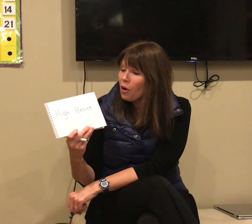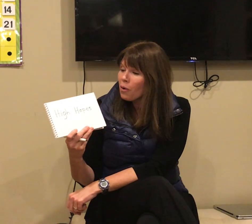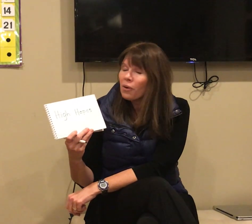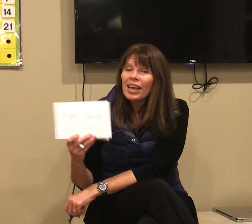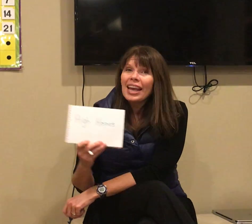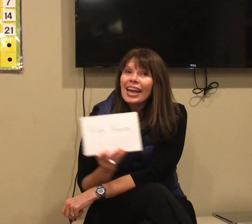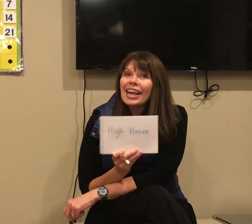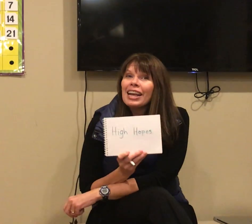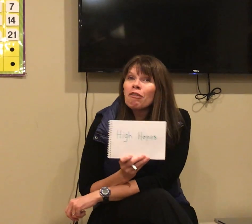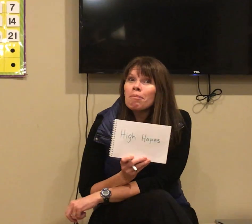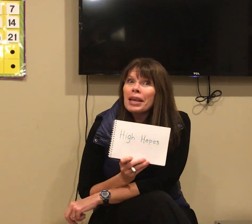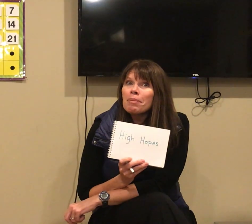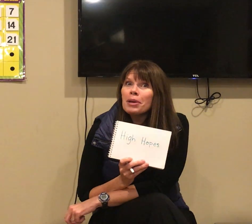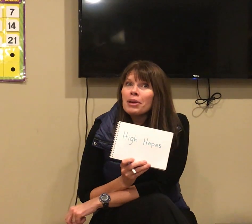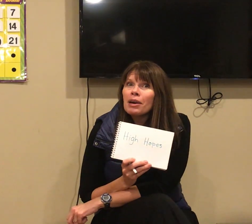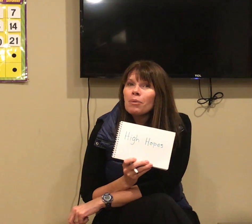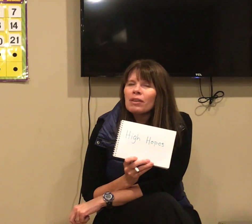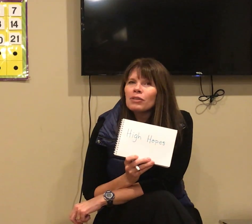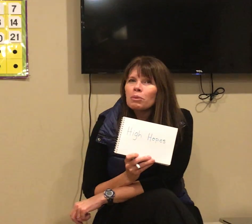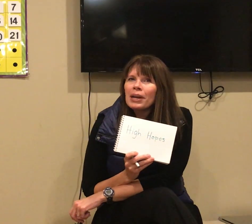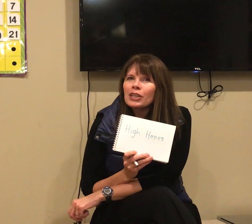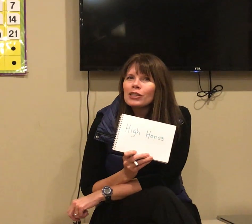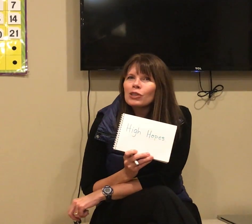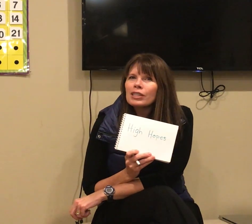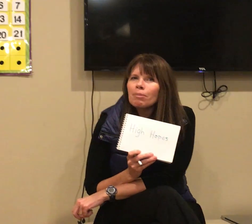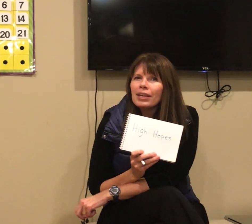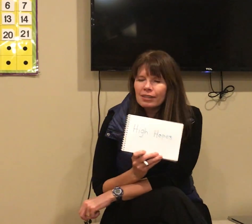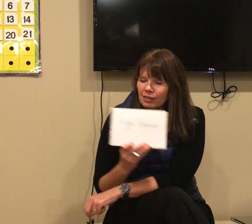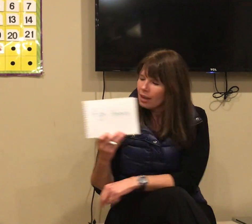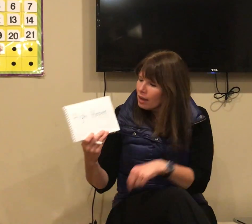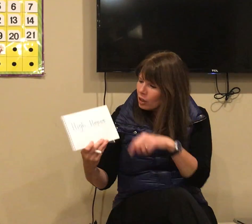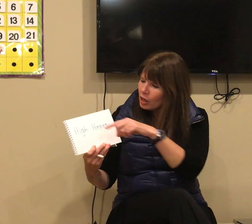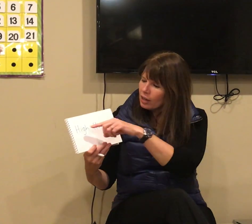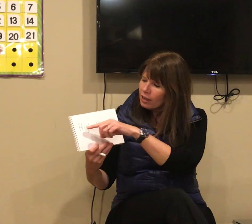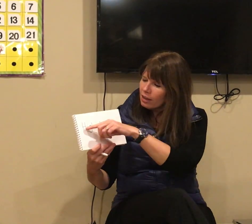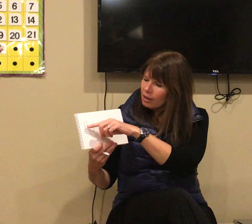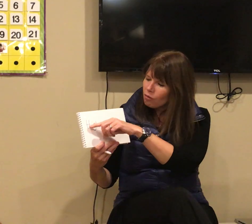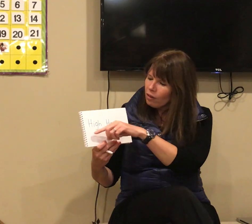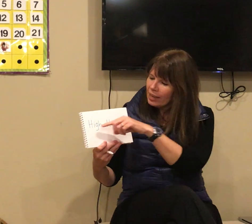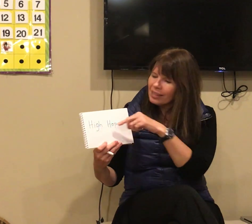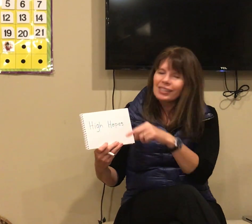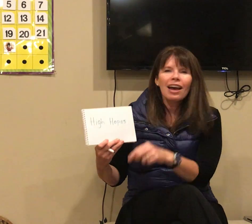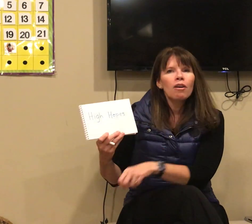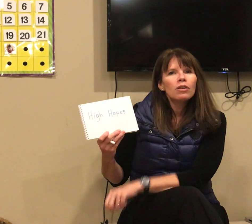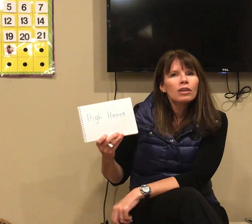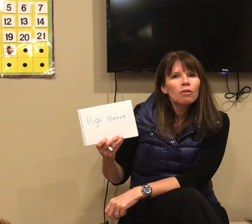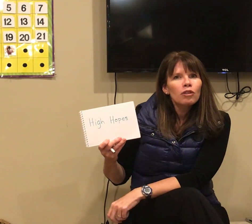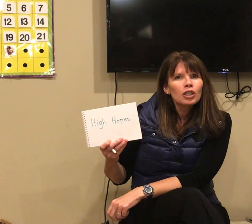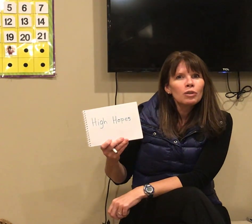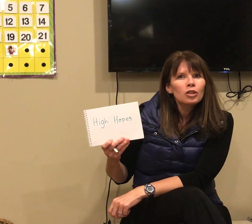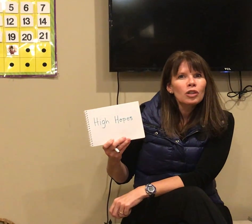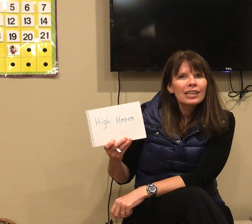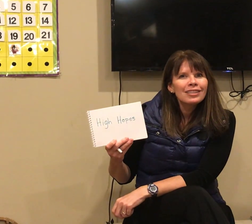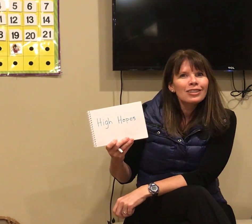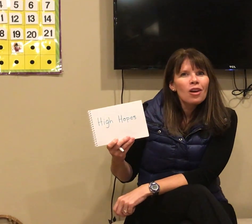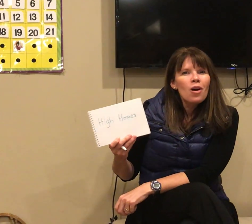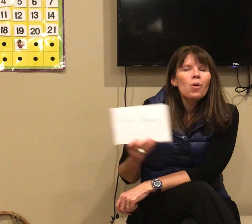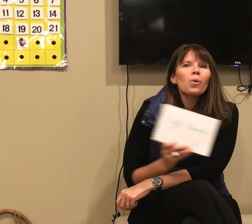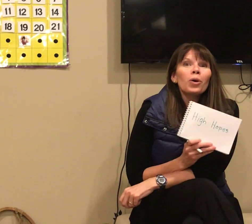So if maybe one of your parents or siblings could write these out for you to trace, or you